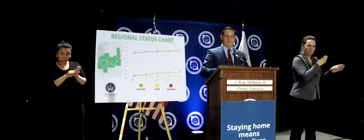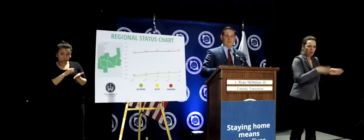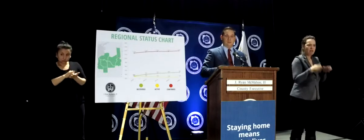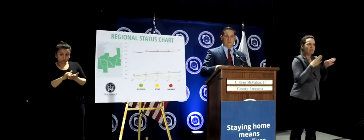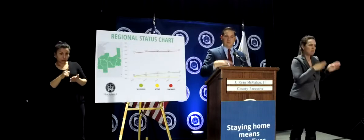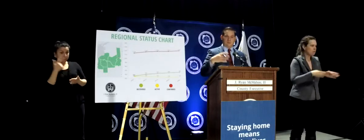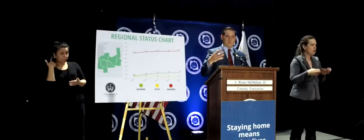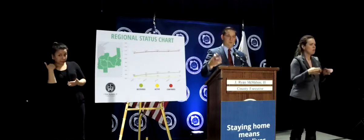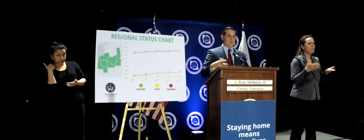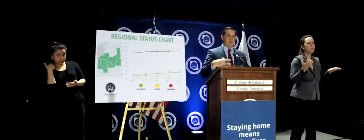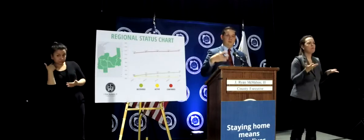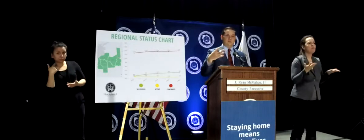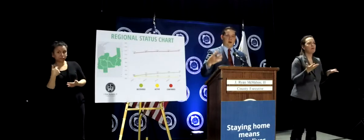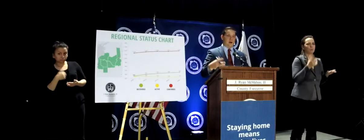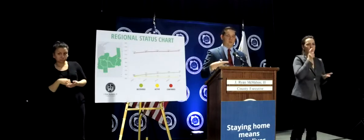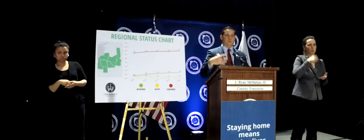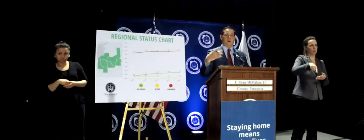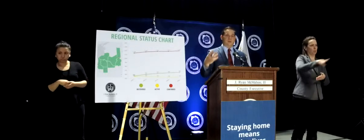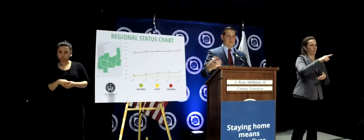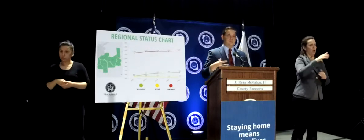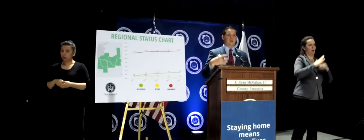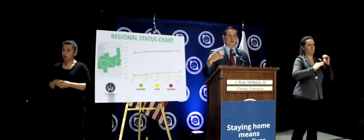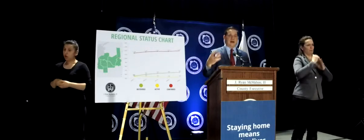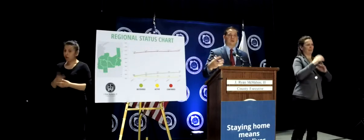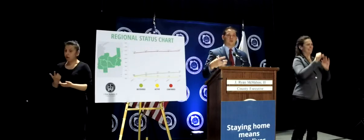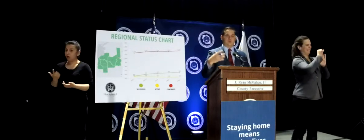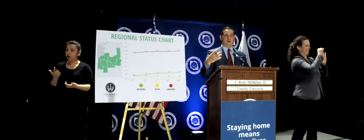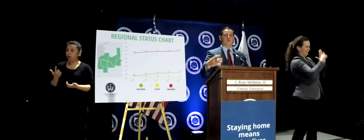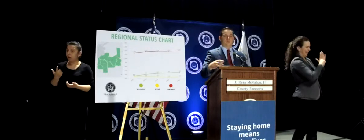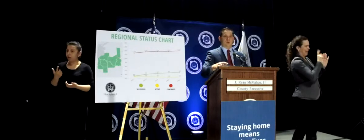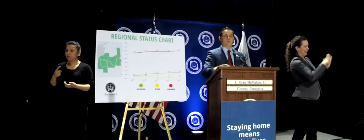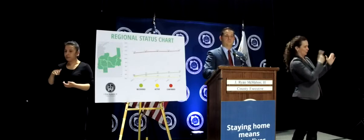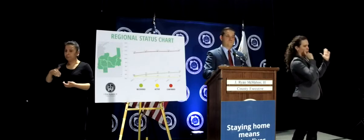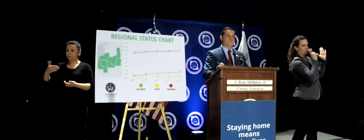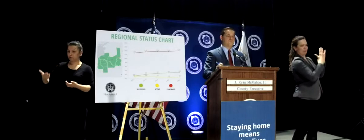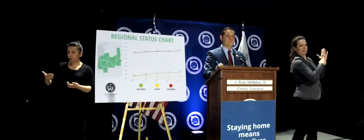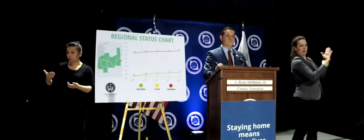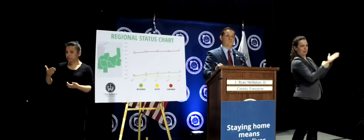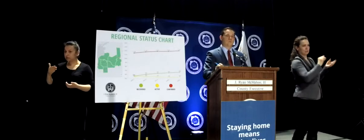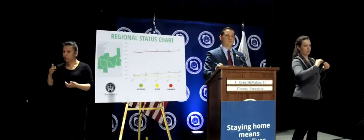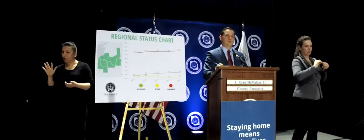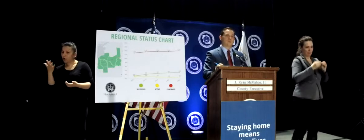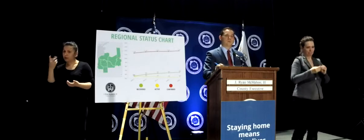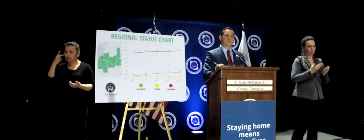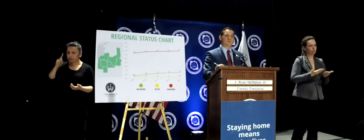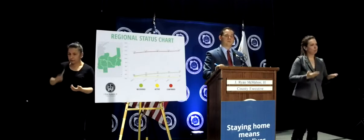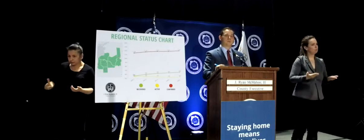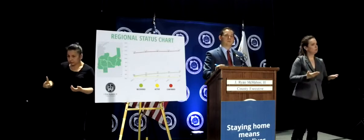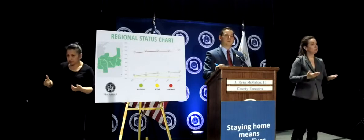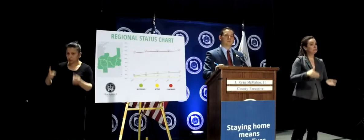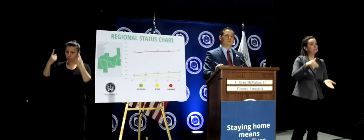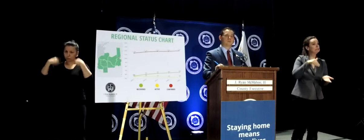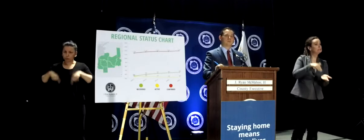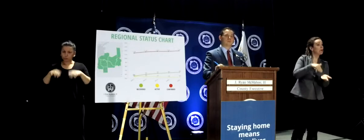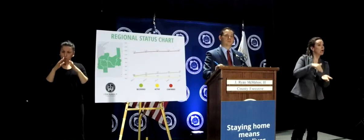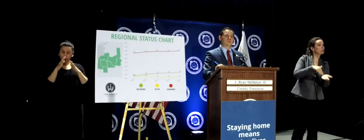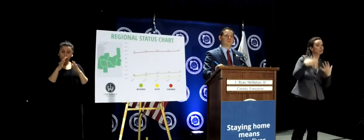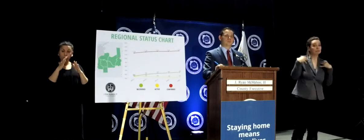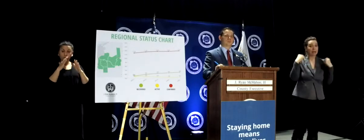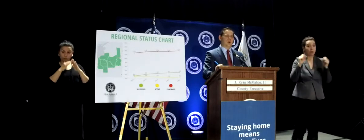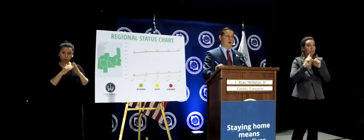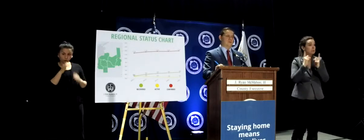when, we need our health departments and our doctors to be comfortable with. But if they said, go ahead, send us a plan, and we'll let you know what we think